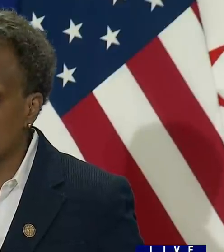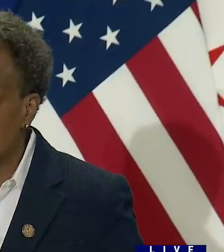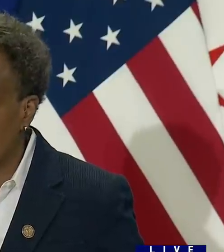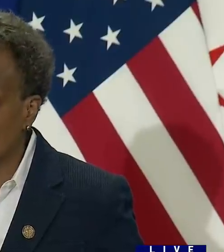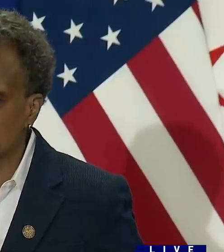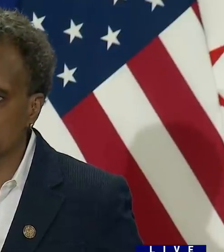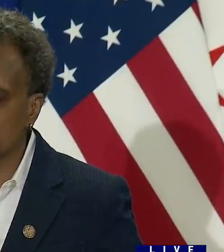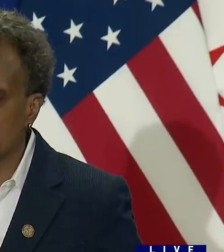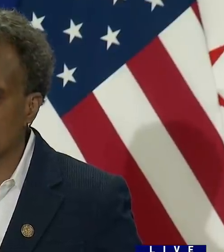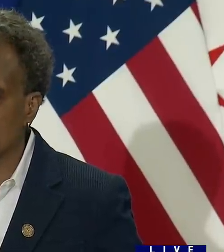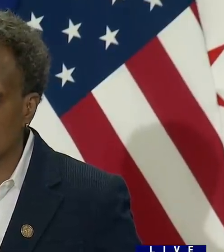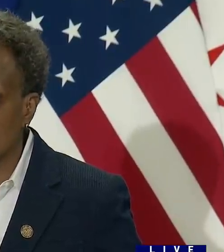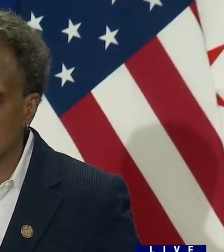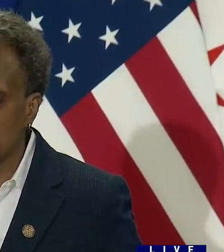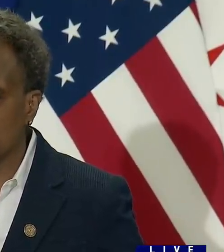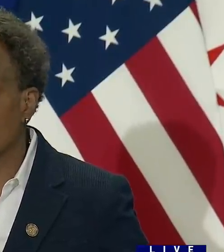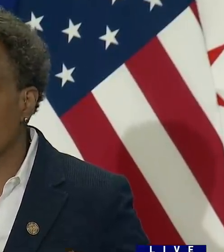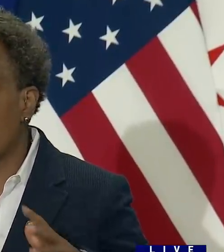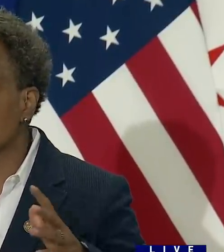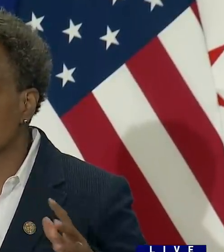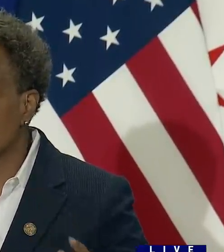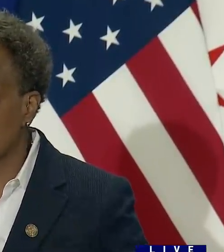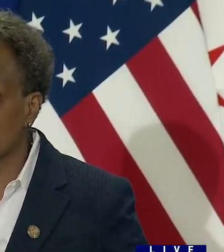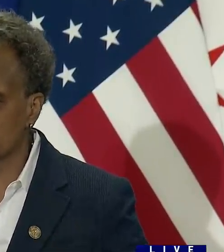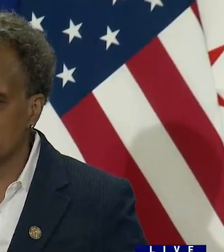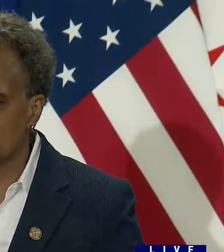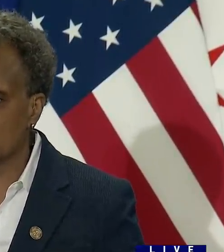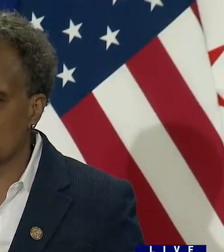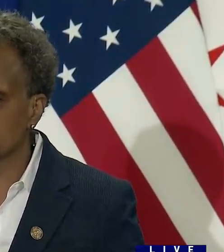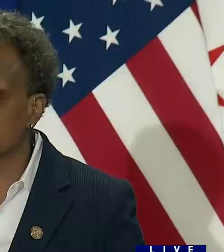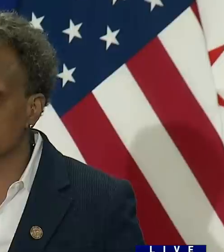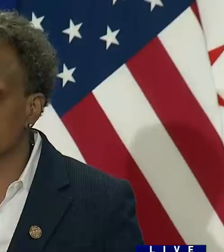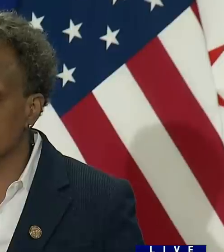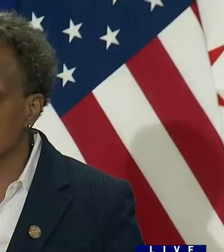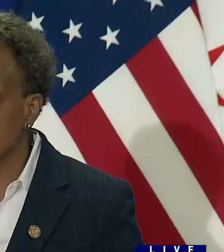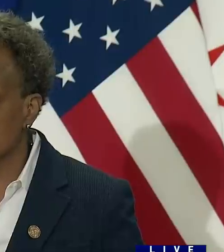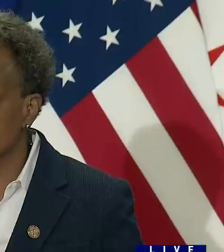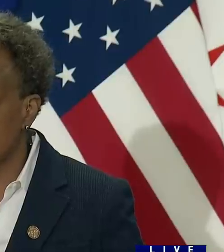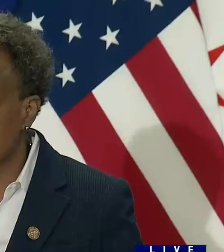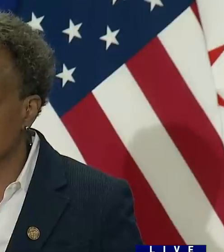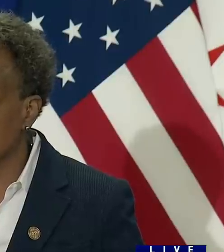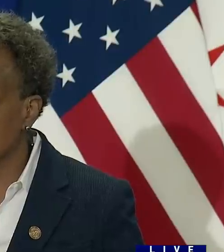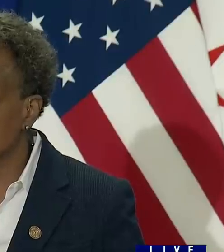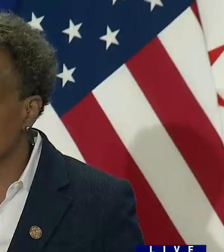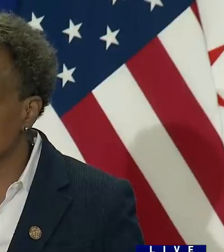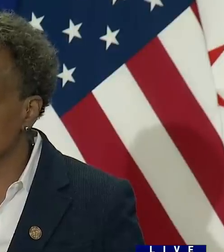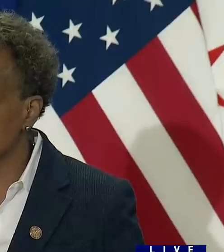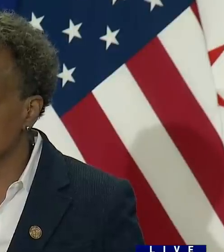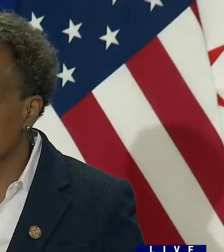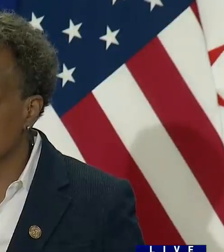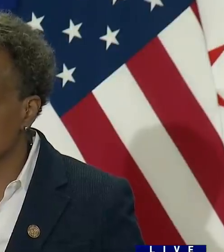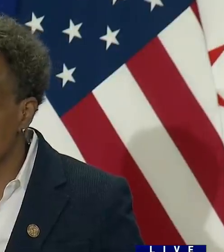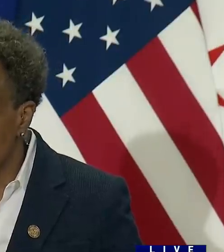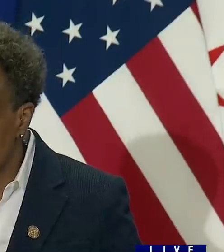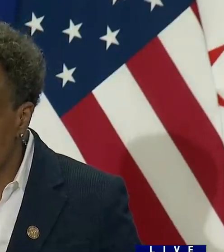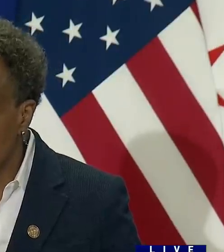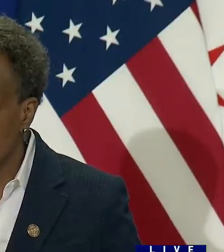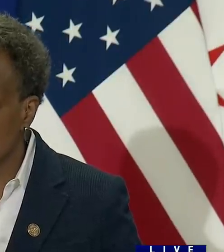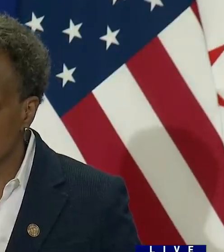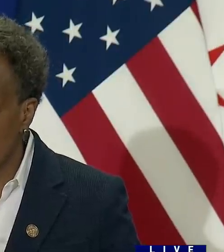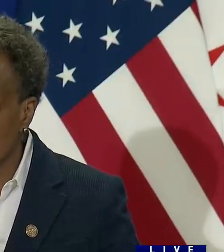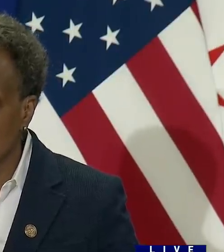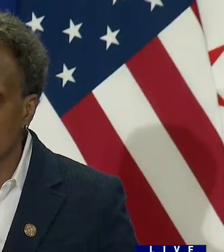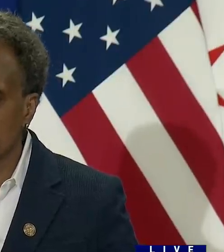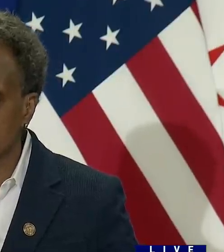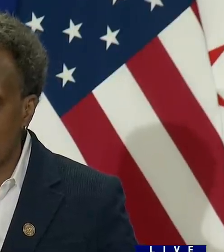forward in partnership with you and the thousands of others across our city who are demanding justice and are seeing